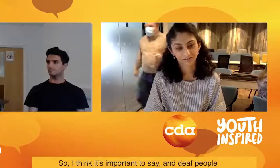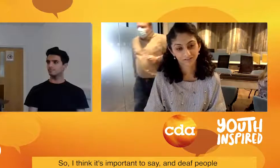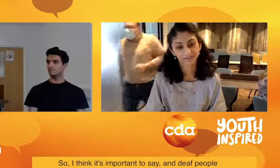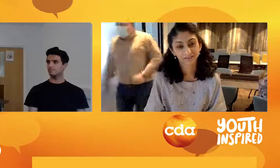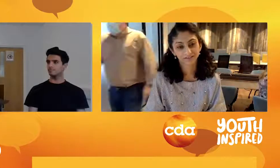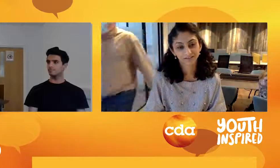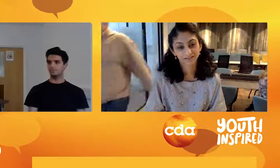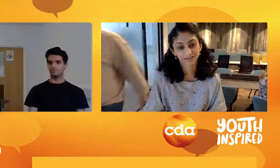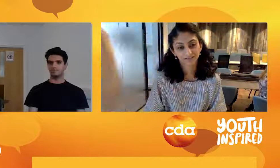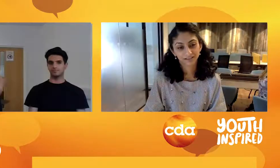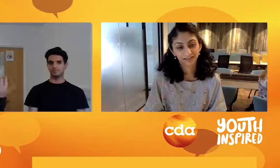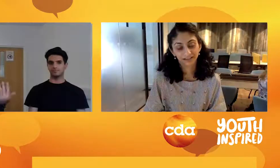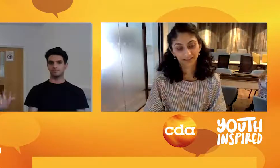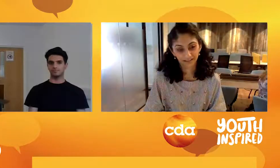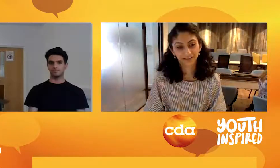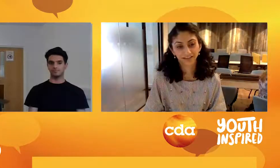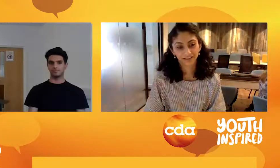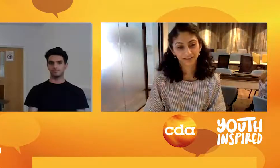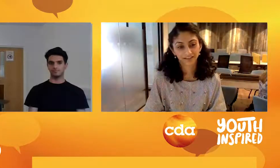do anything.